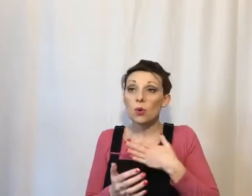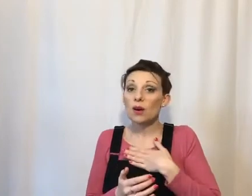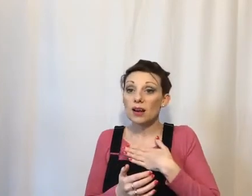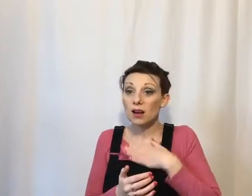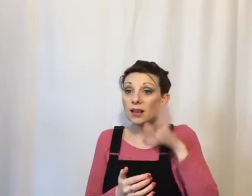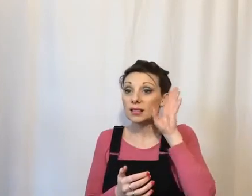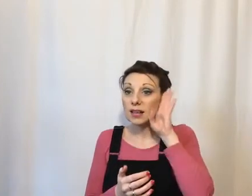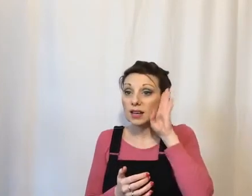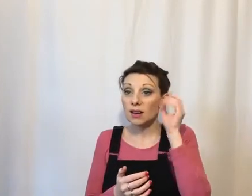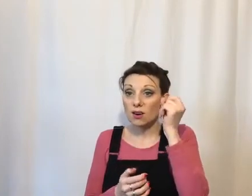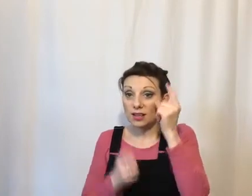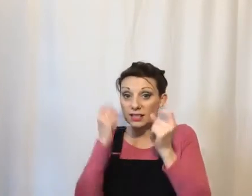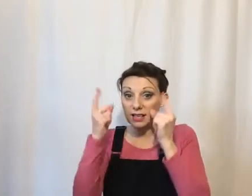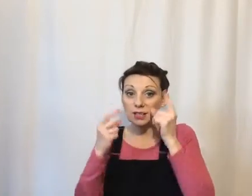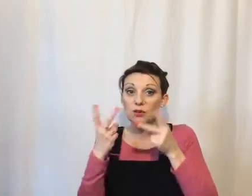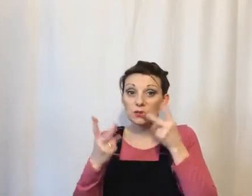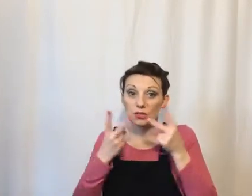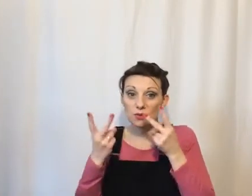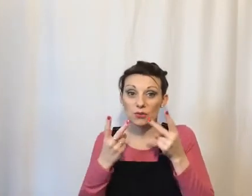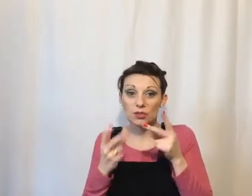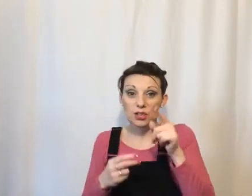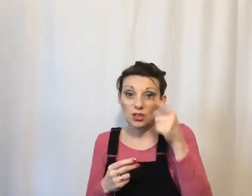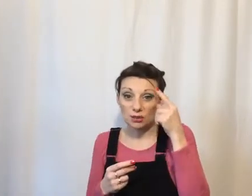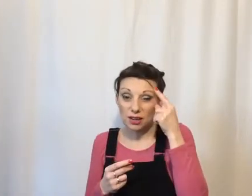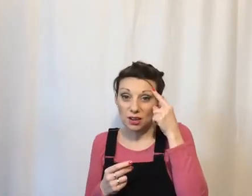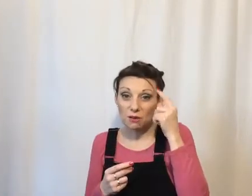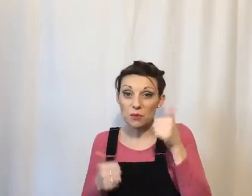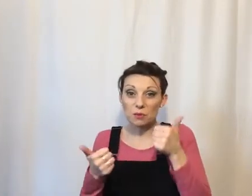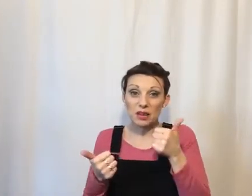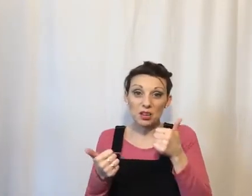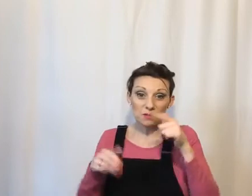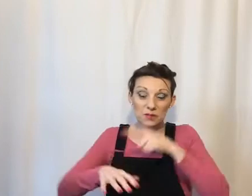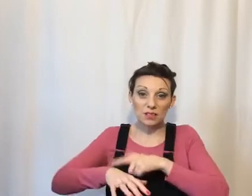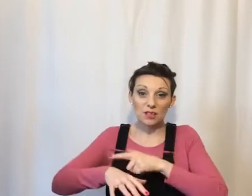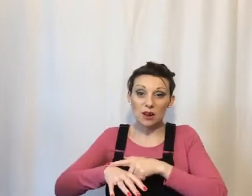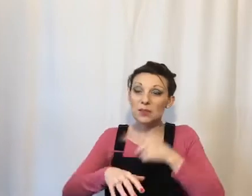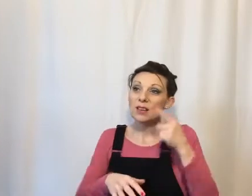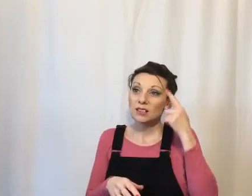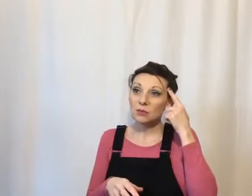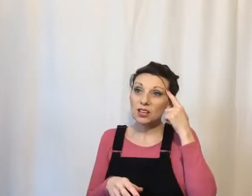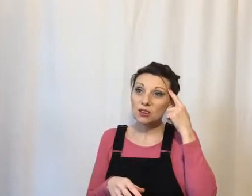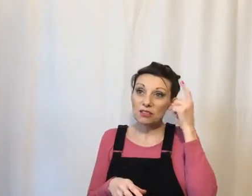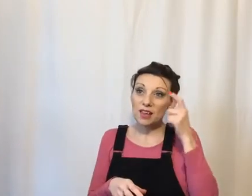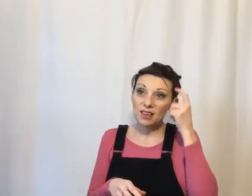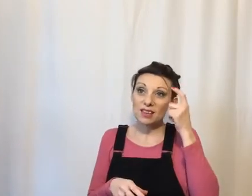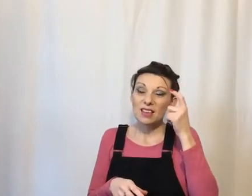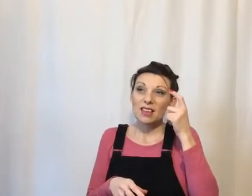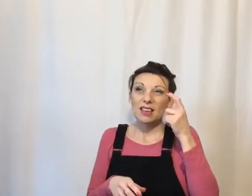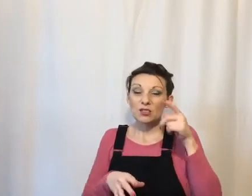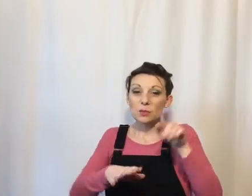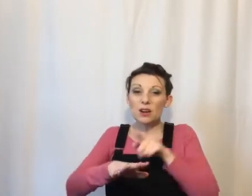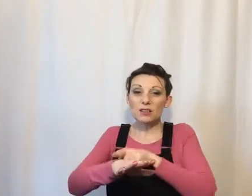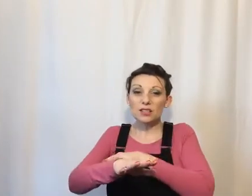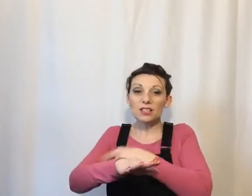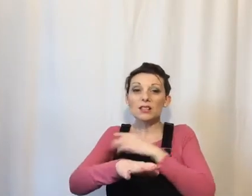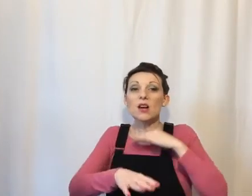quite like to hear ideas of songs that you're thinking of that would be good for this time. So what do you got to think? It's got to be kind of slow